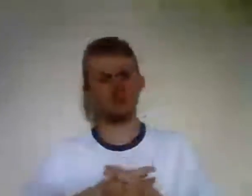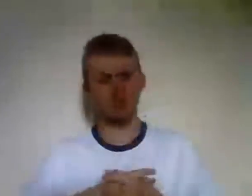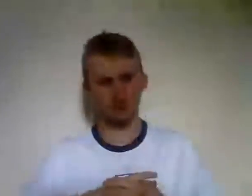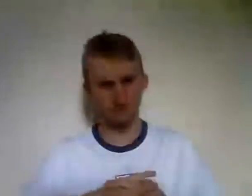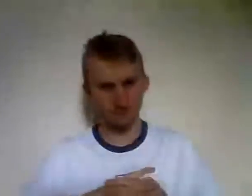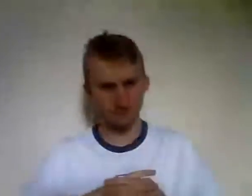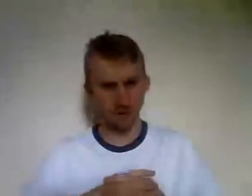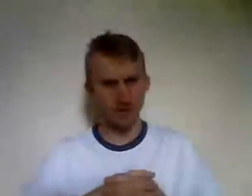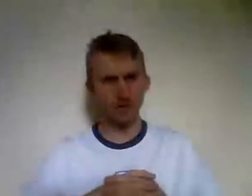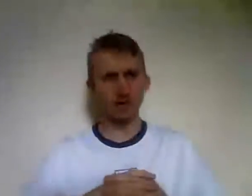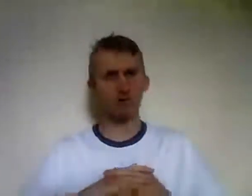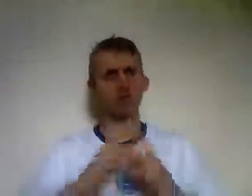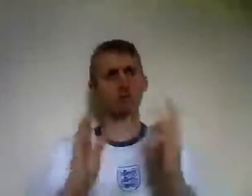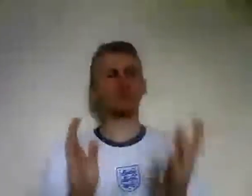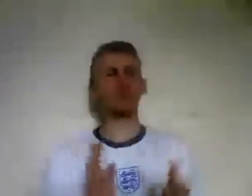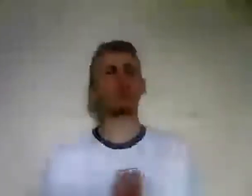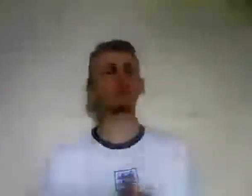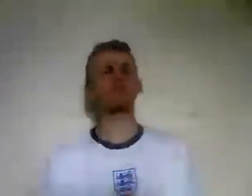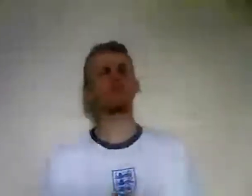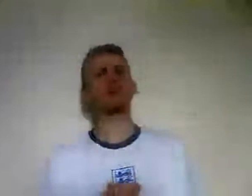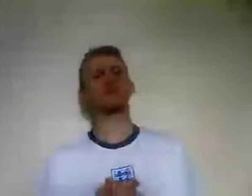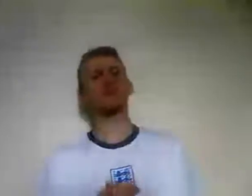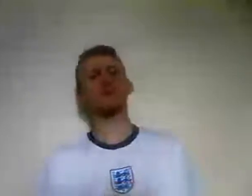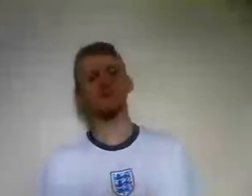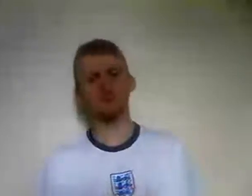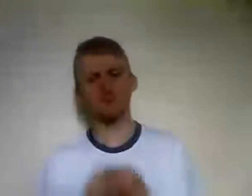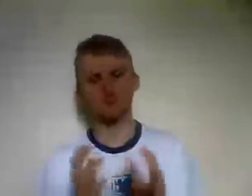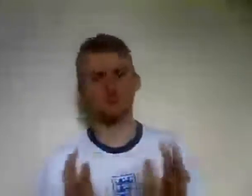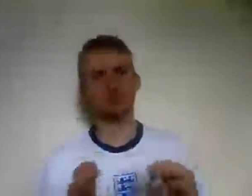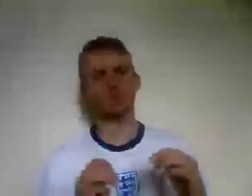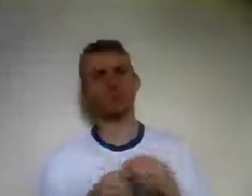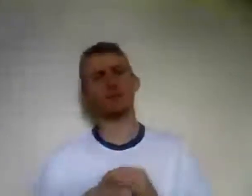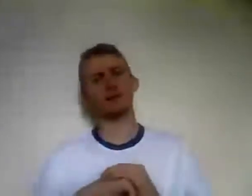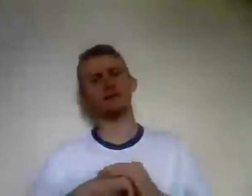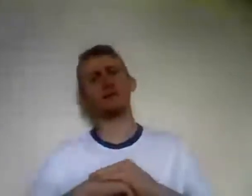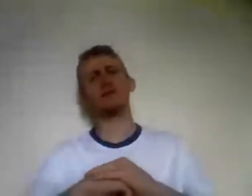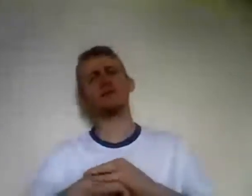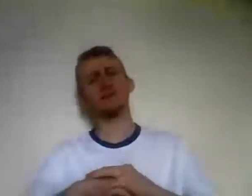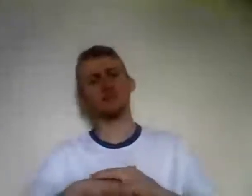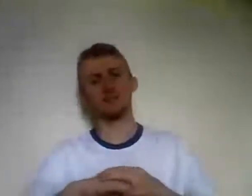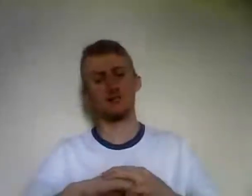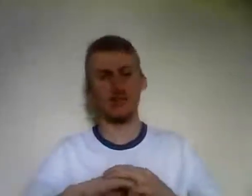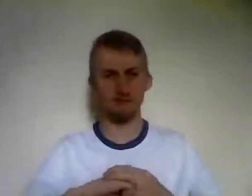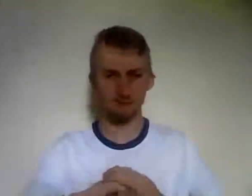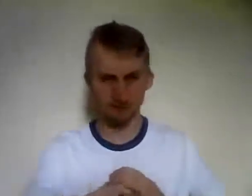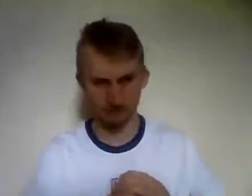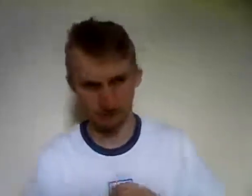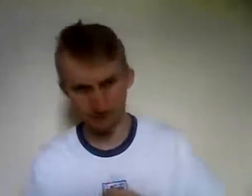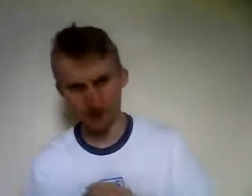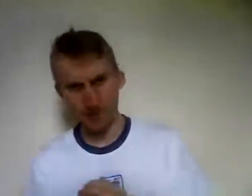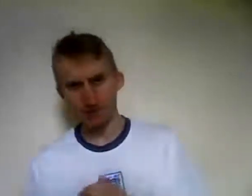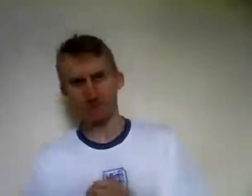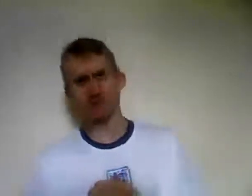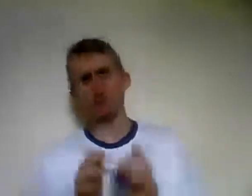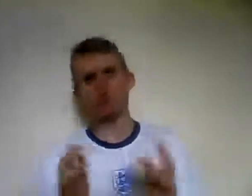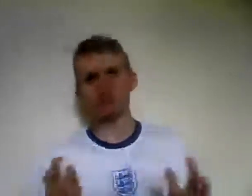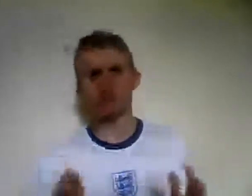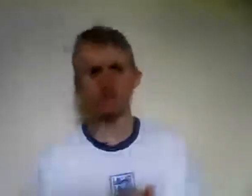relegation zone, whilst the 2000-2001 season saw the town finish 11th. Crawley were much improved